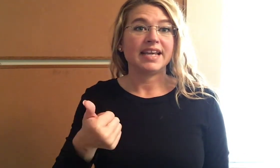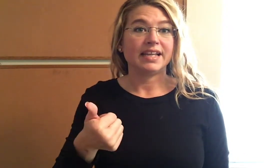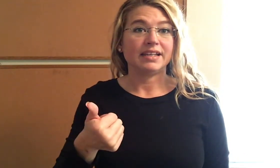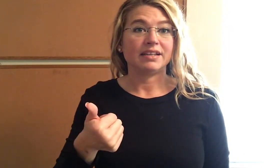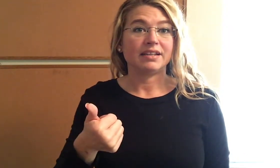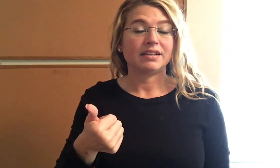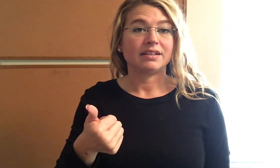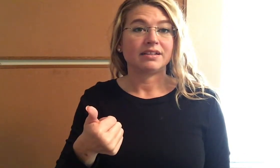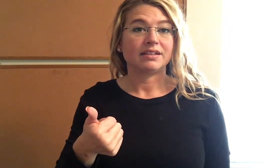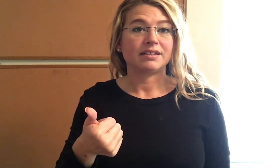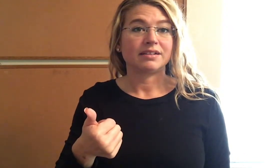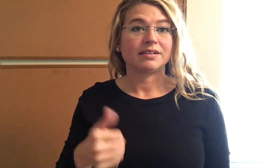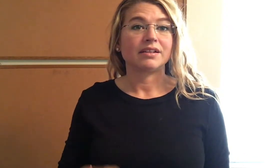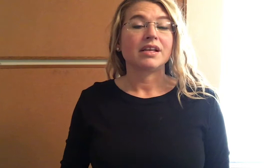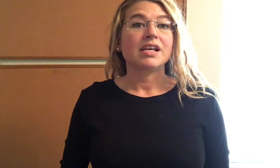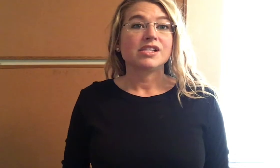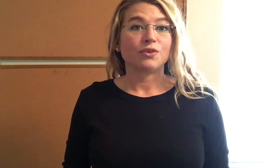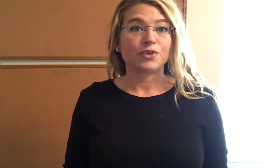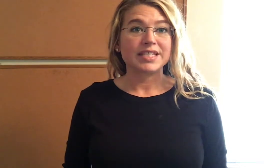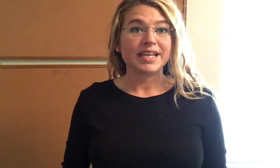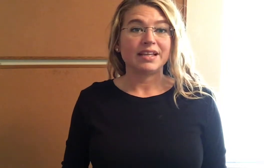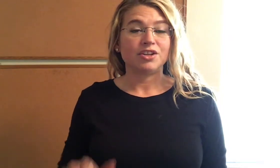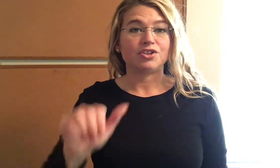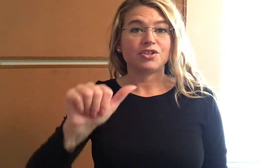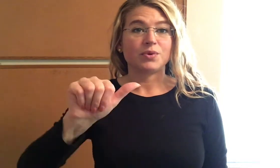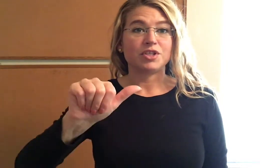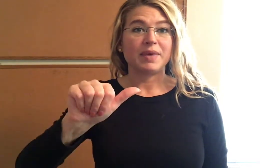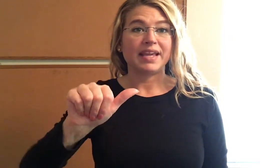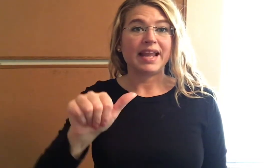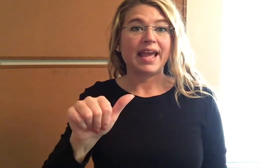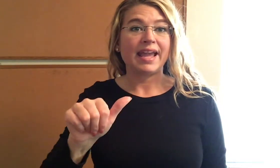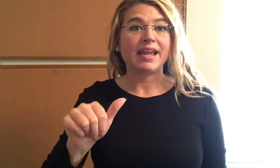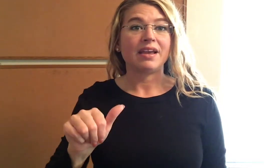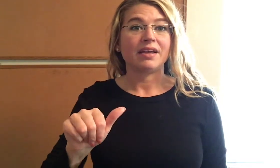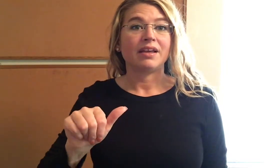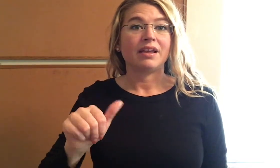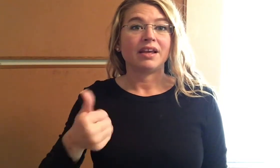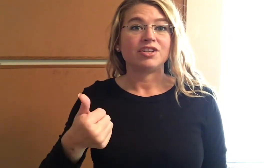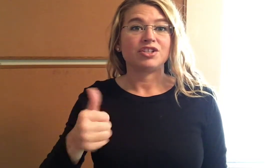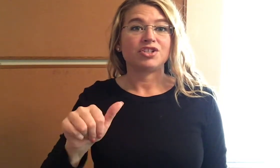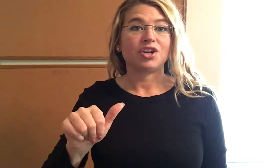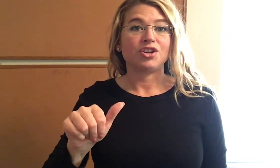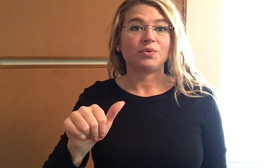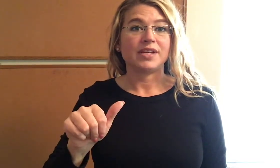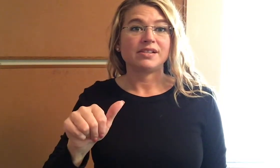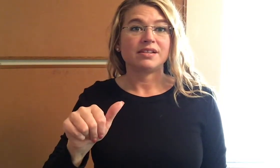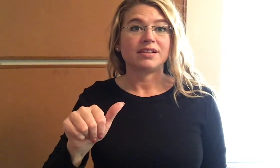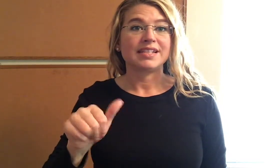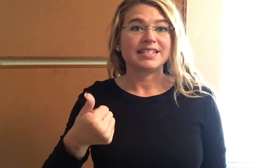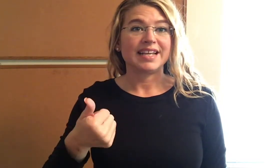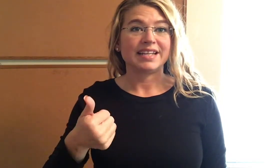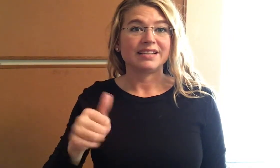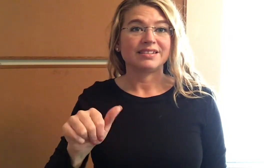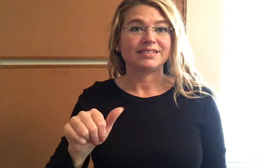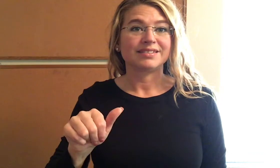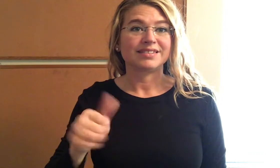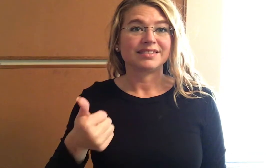10. So for 10, you're just going to make an A and just turn your wrist. 10.